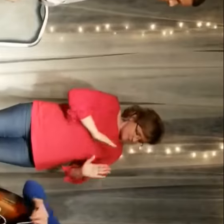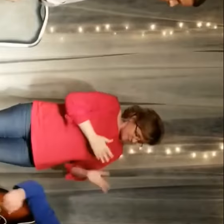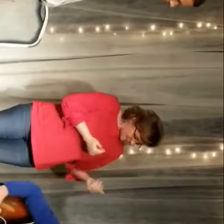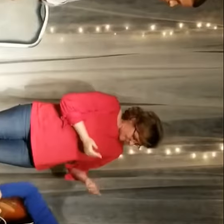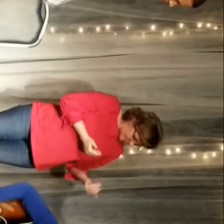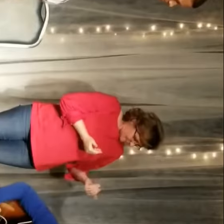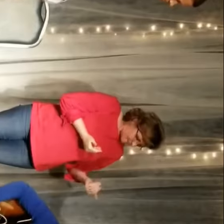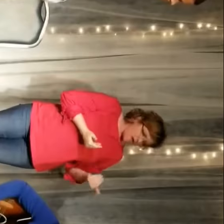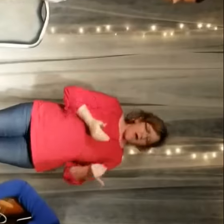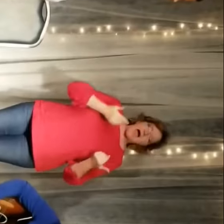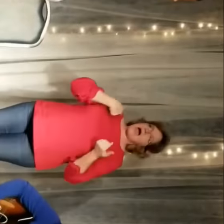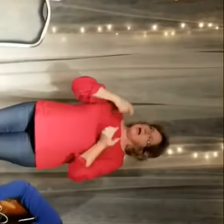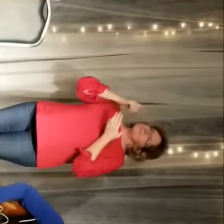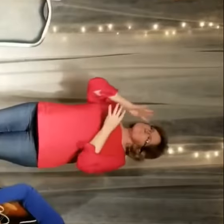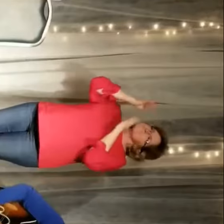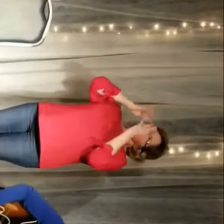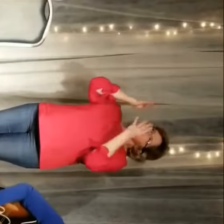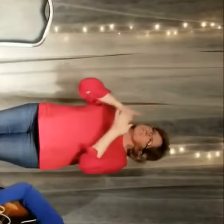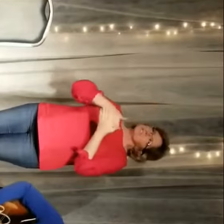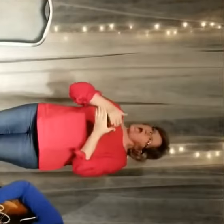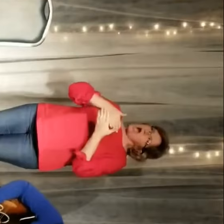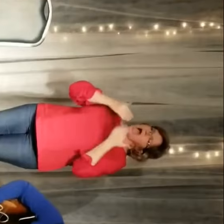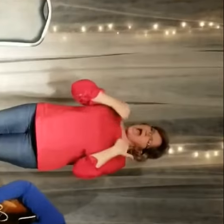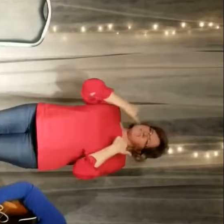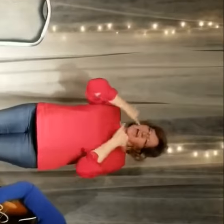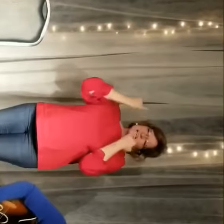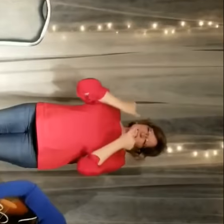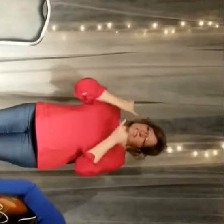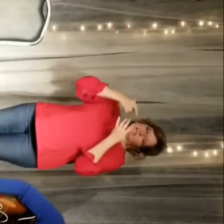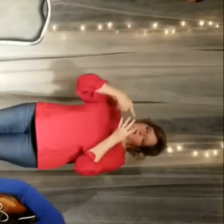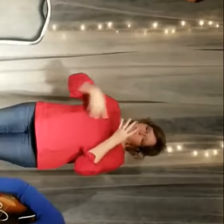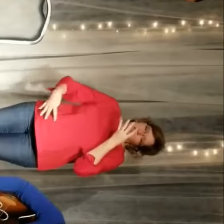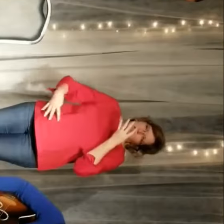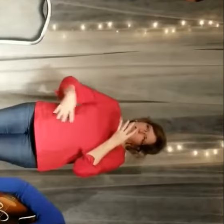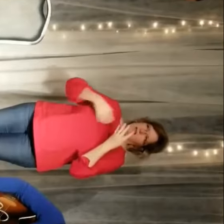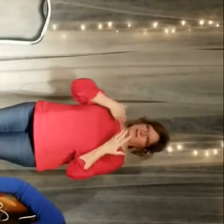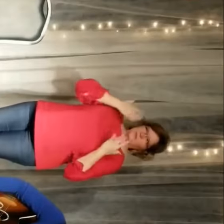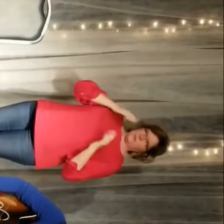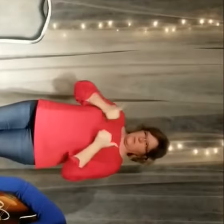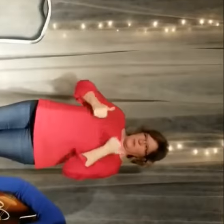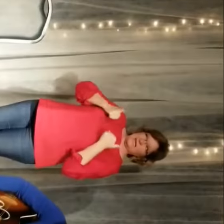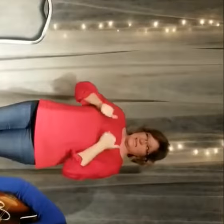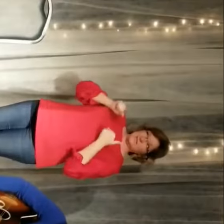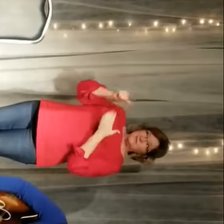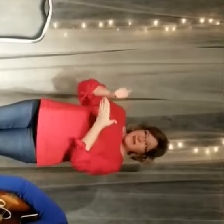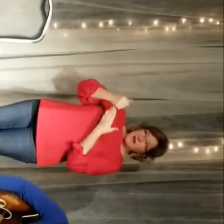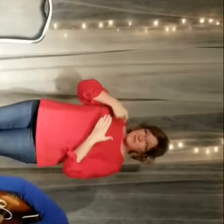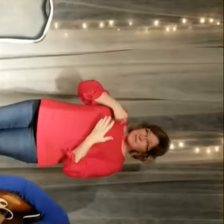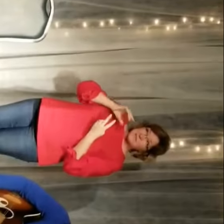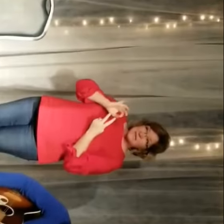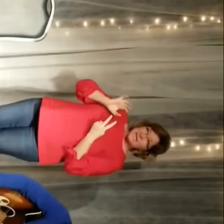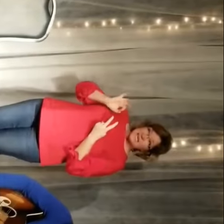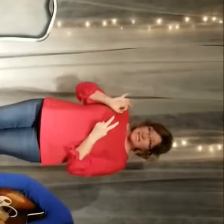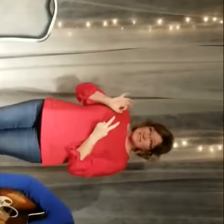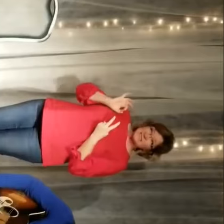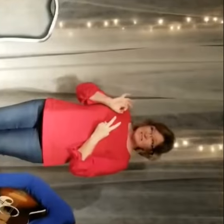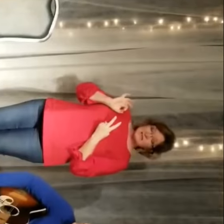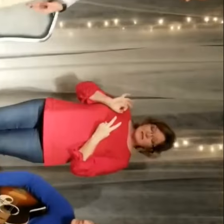So I'm writing her a song, and I have a bunch of ideas, but I don't know which one to go with. Could you listen to some and tell me what you